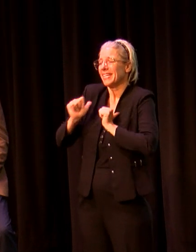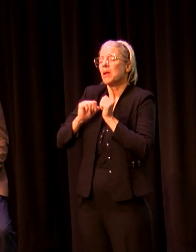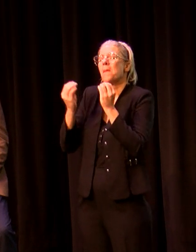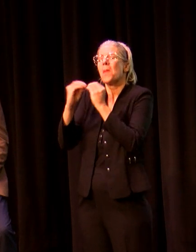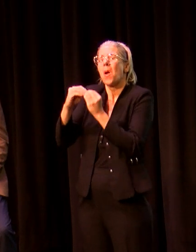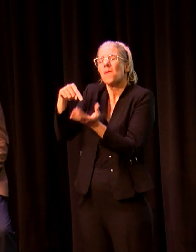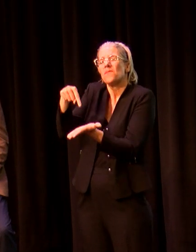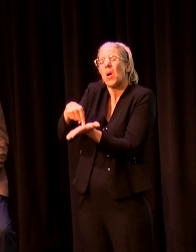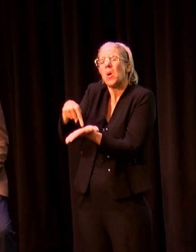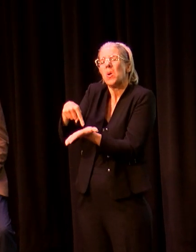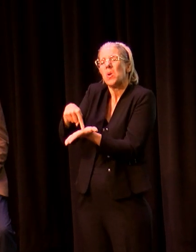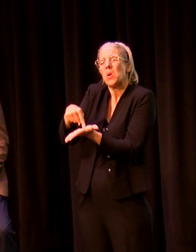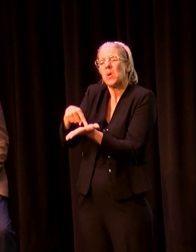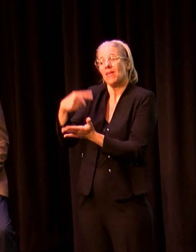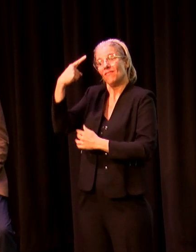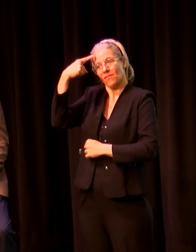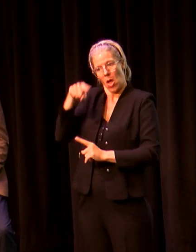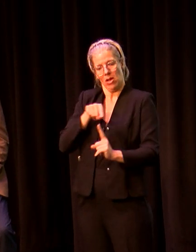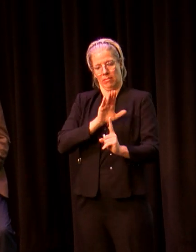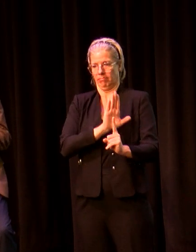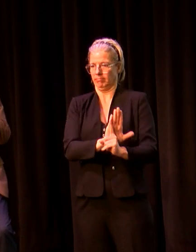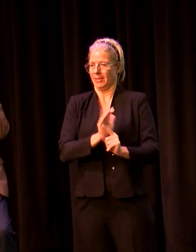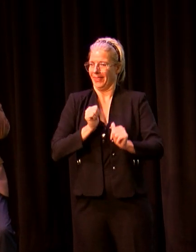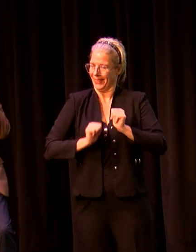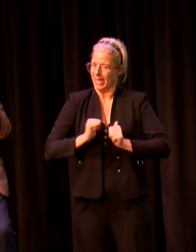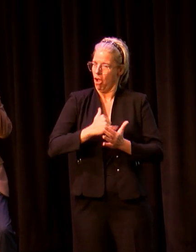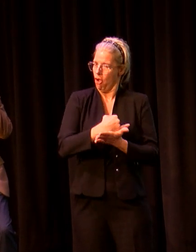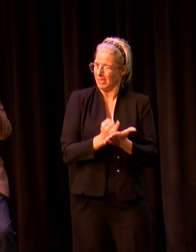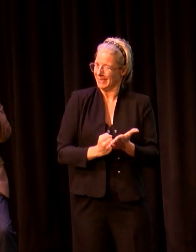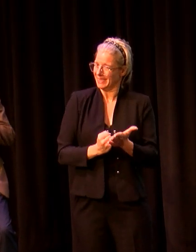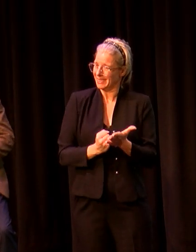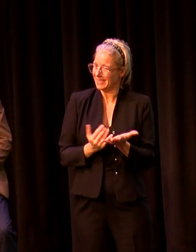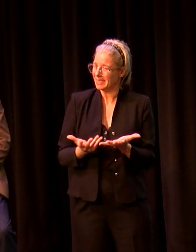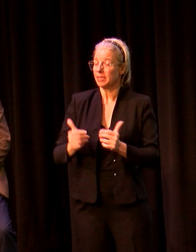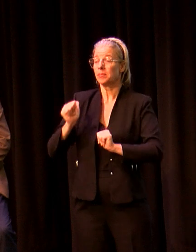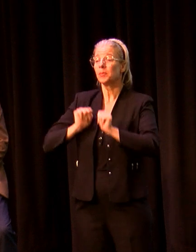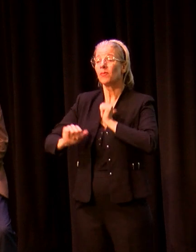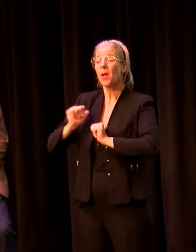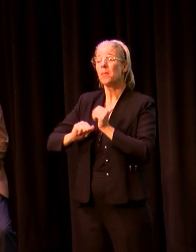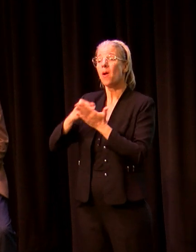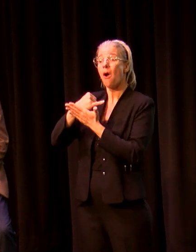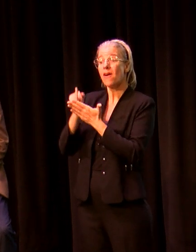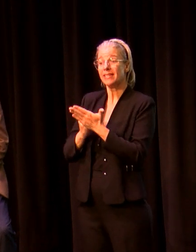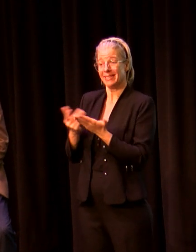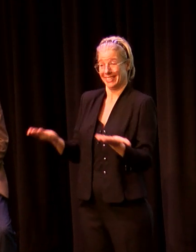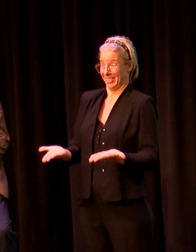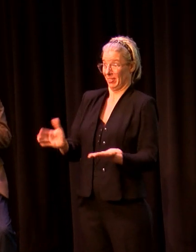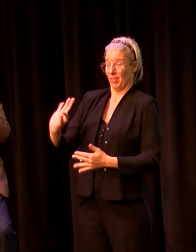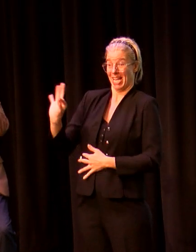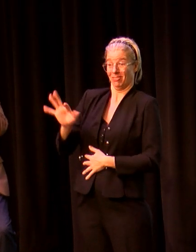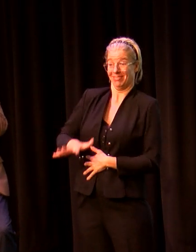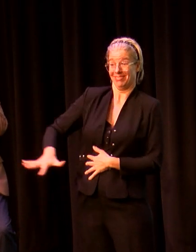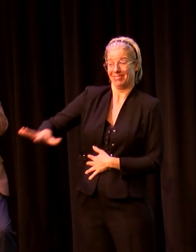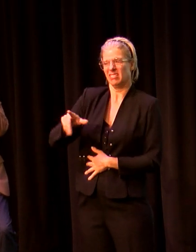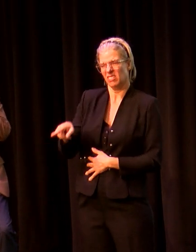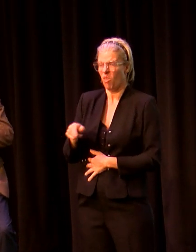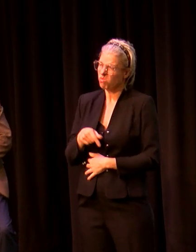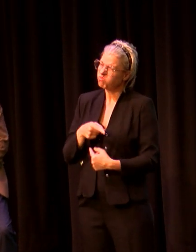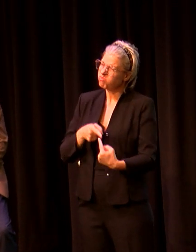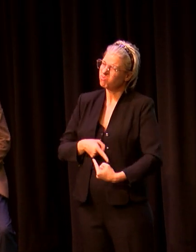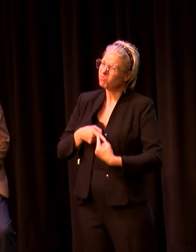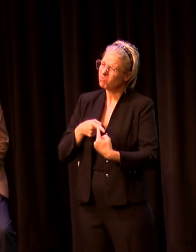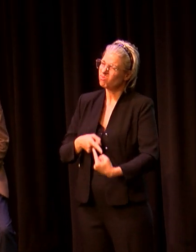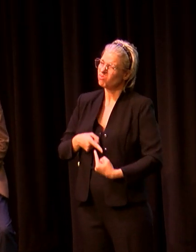something for the performing arts, because the performing arts in Frederick are suffering with lack